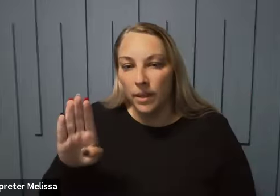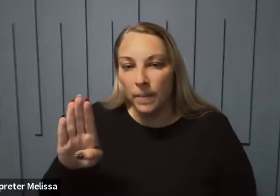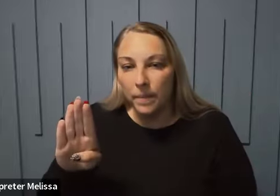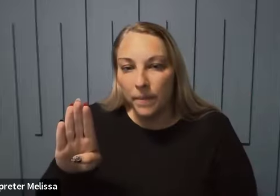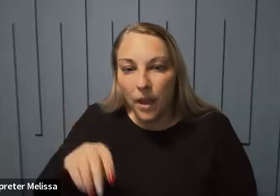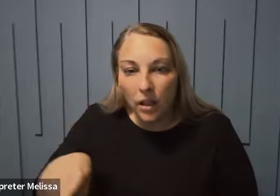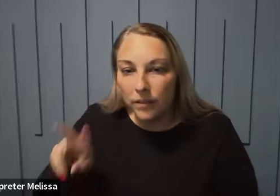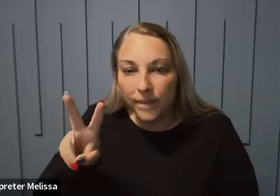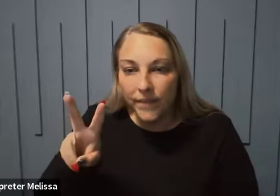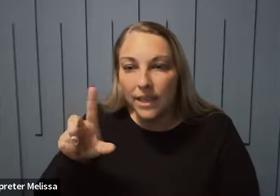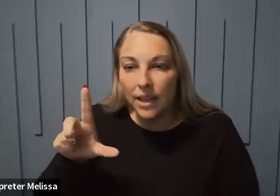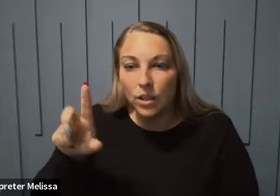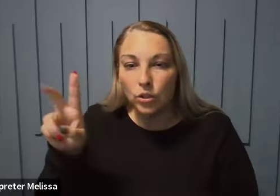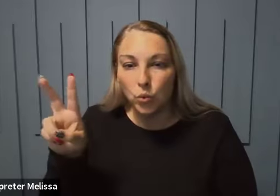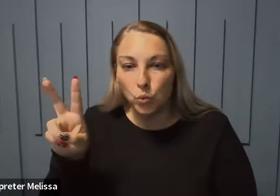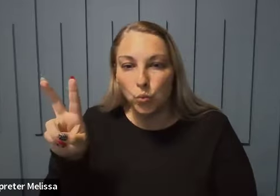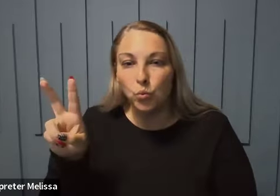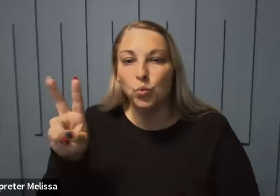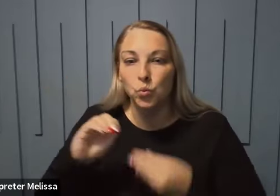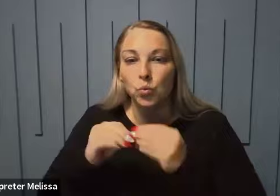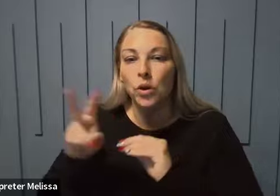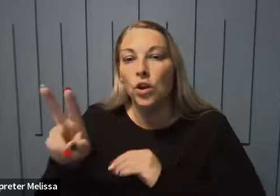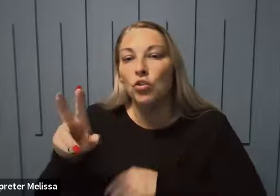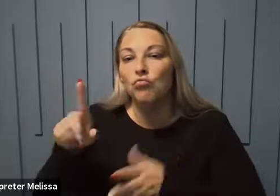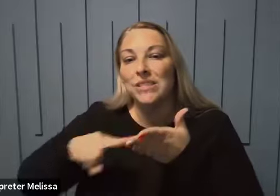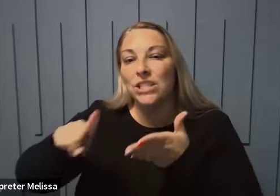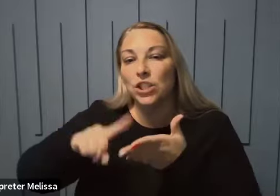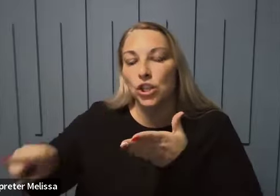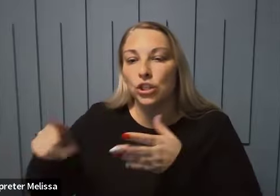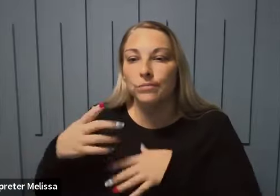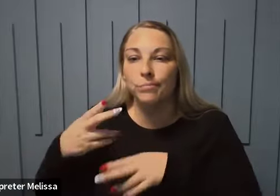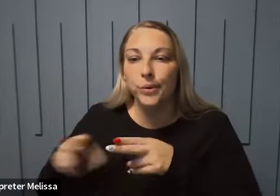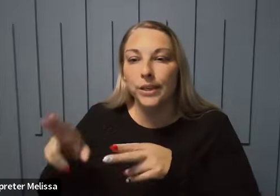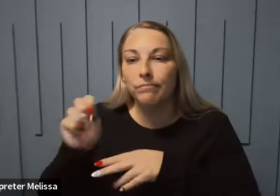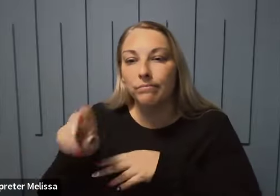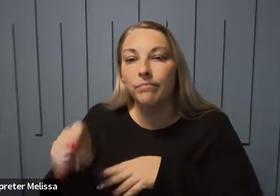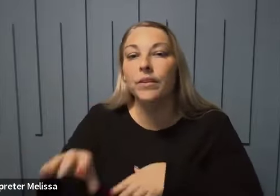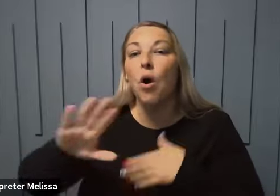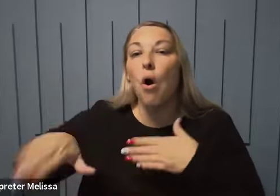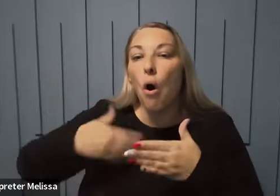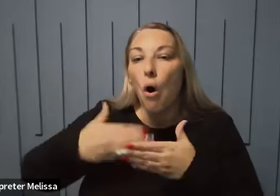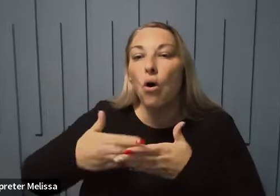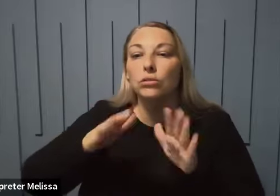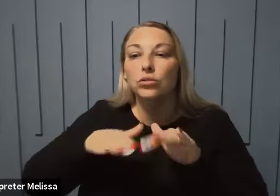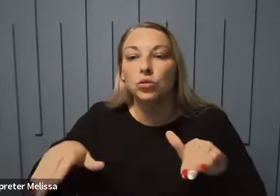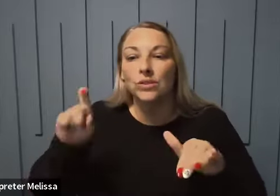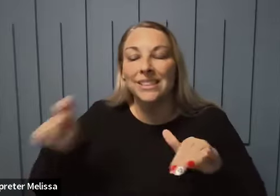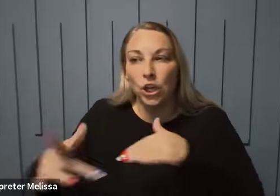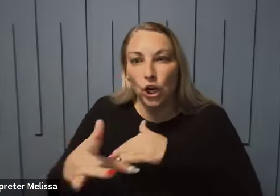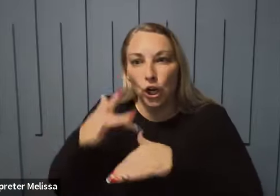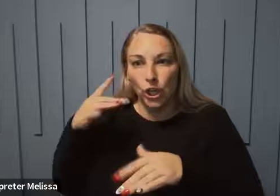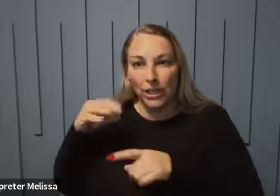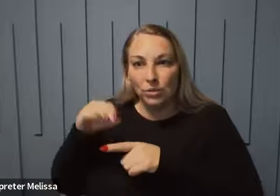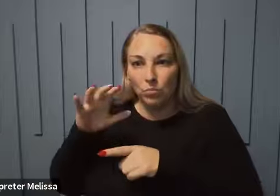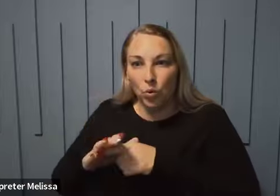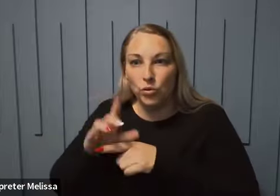once upon a time, that all children need early exposure to a rich, accessible first language. And for deaf